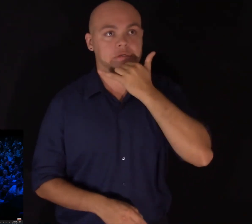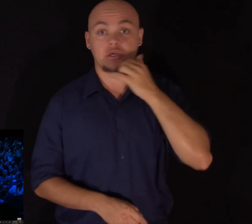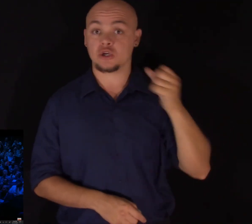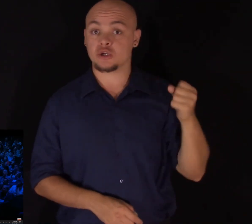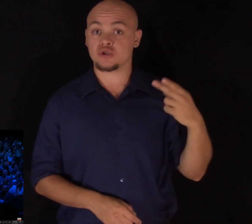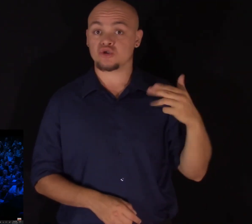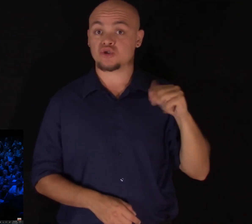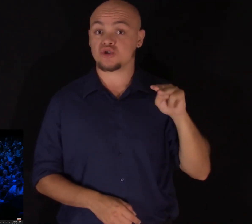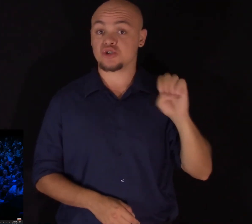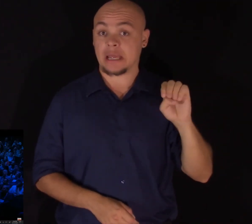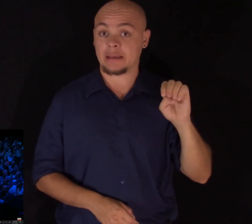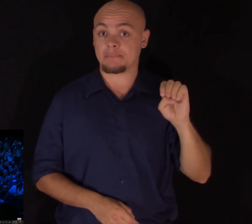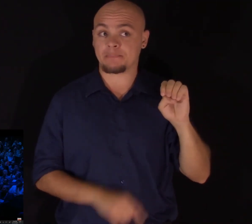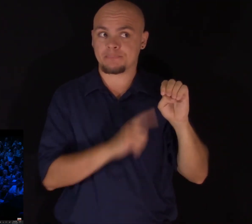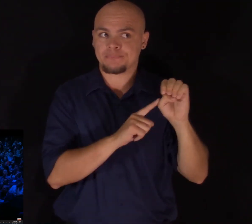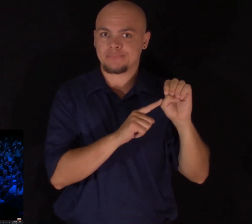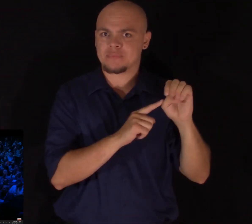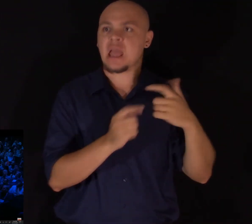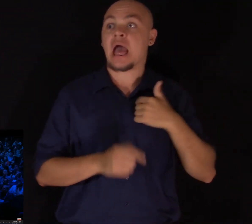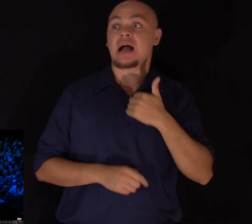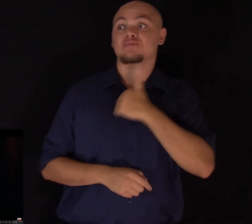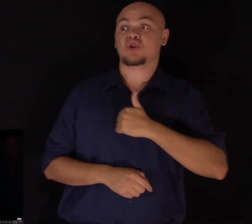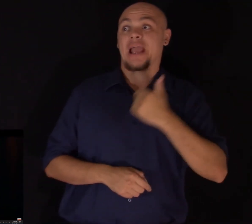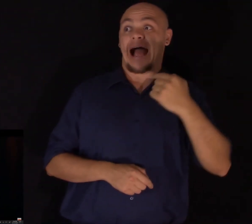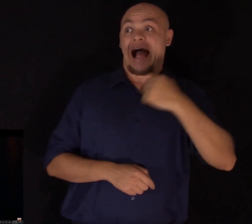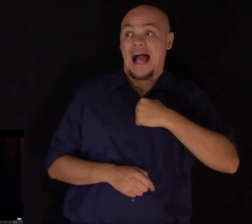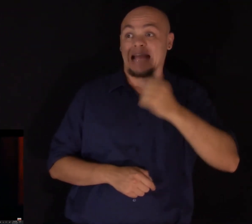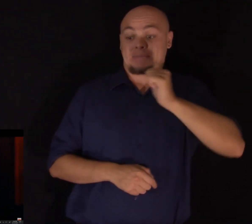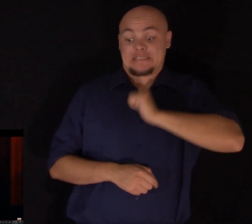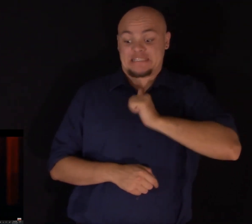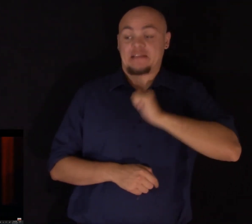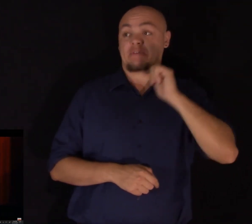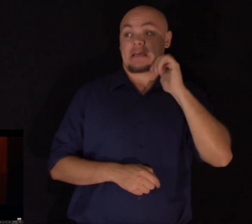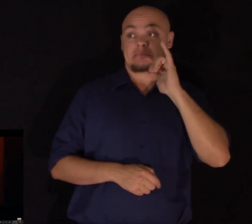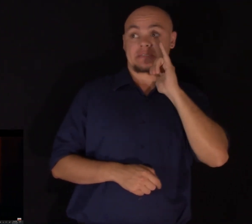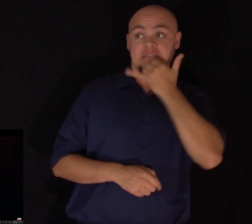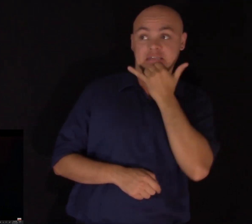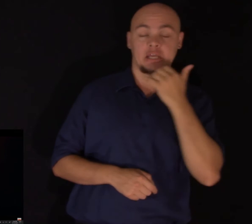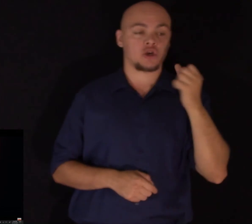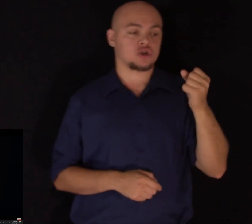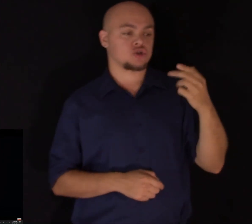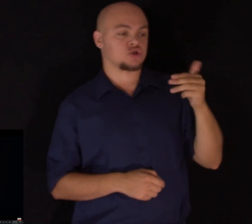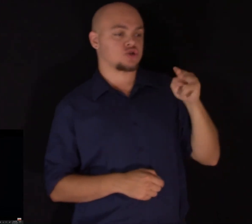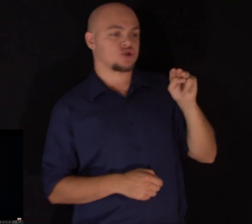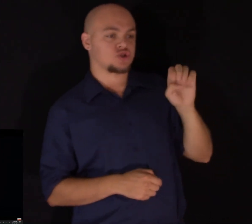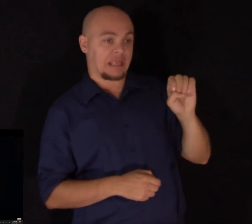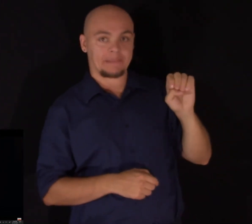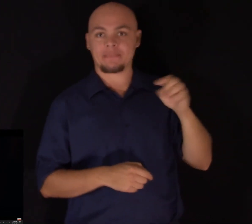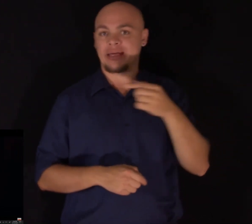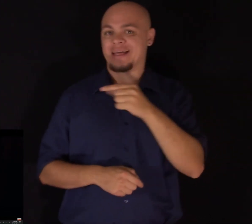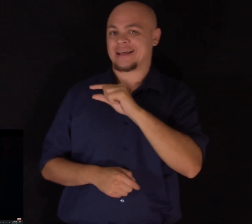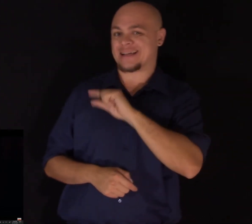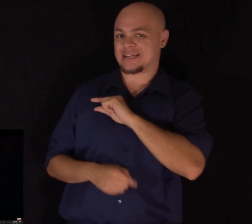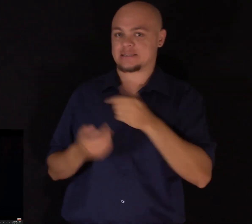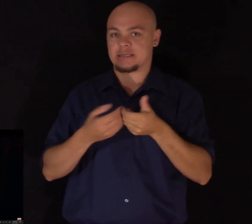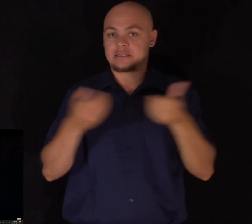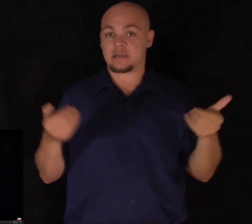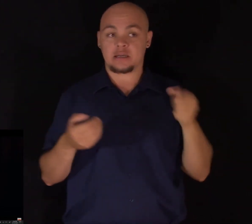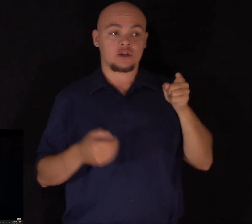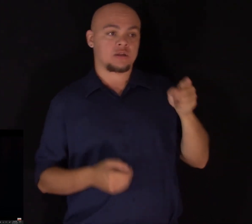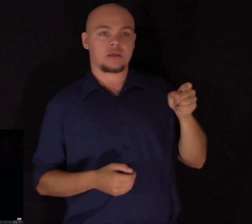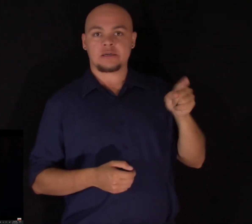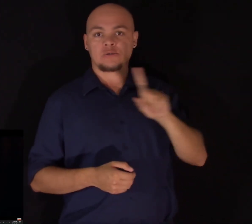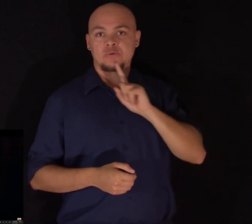I am a mistake. There is a huge difference between shame and guilt. And here's what you need to know. Shame is